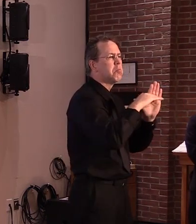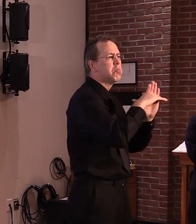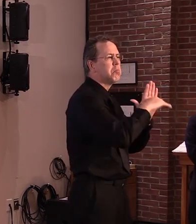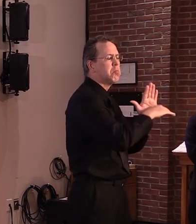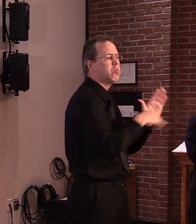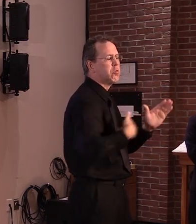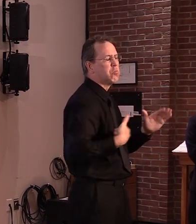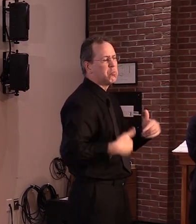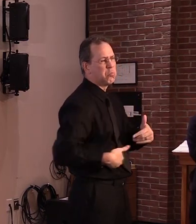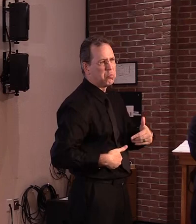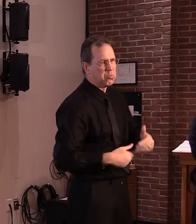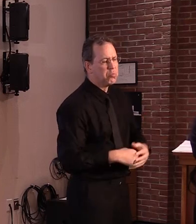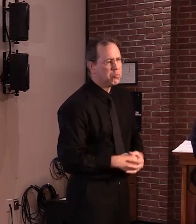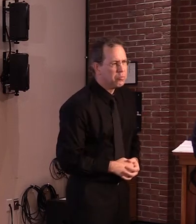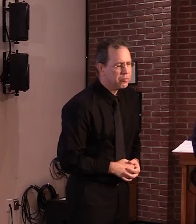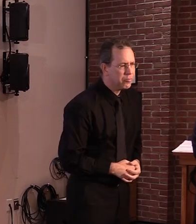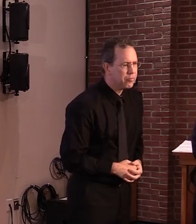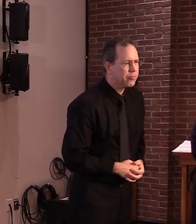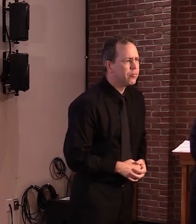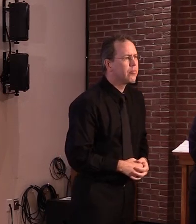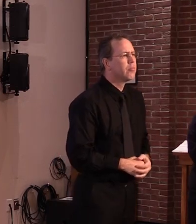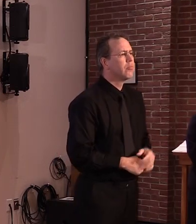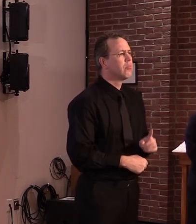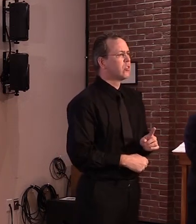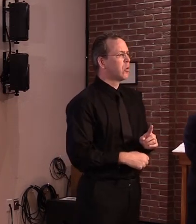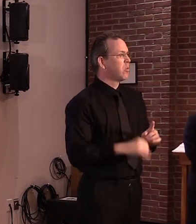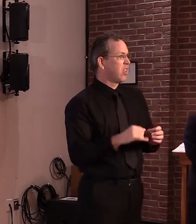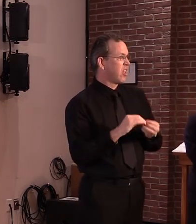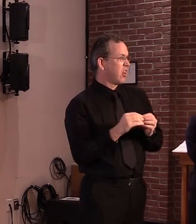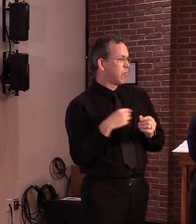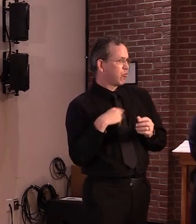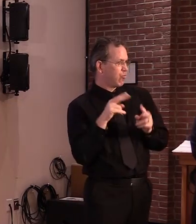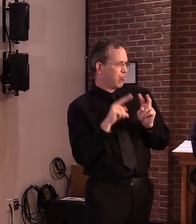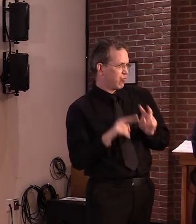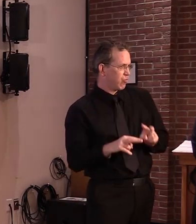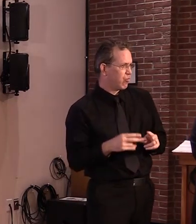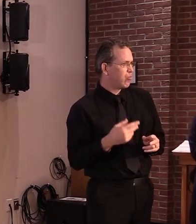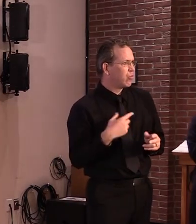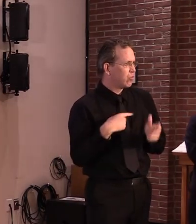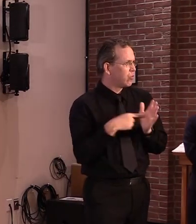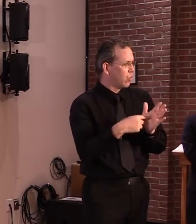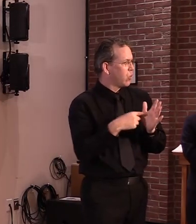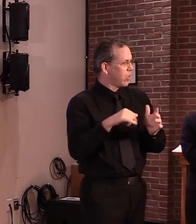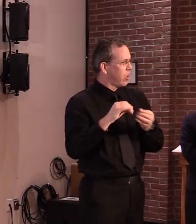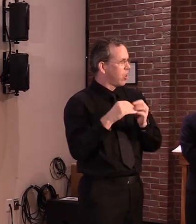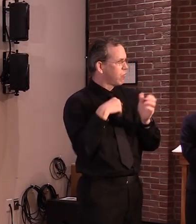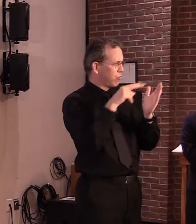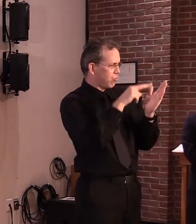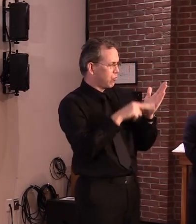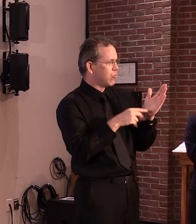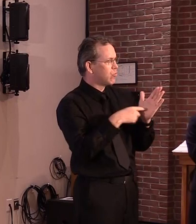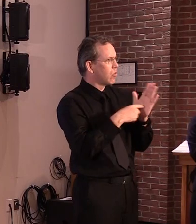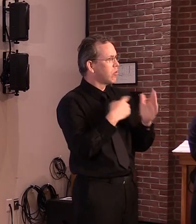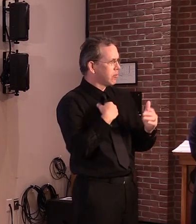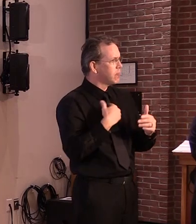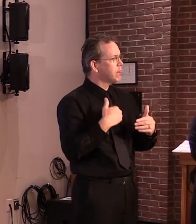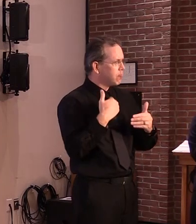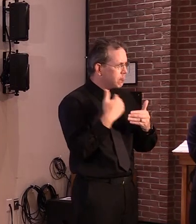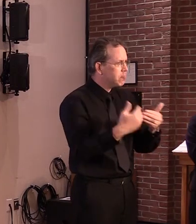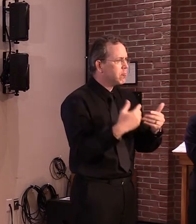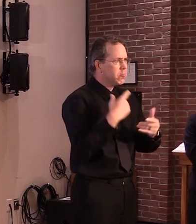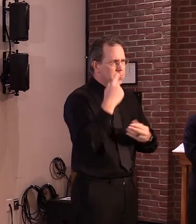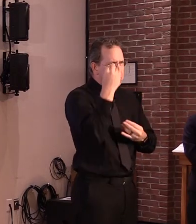So as our trends continue to move in the right direction, it has become clear to us that we really need to focus not just on